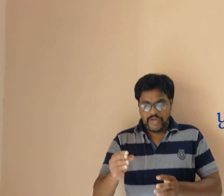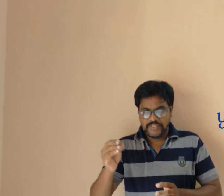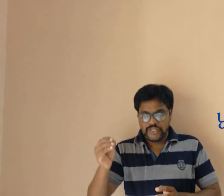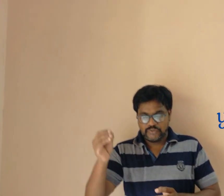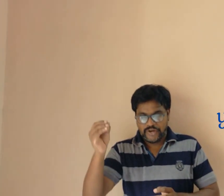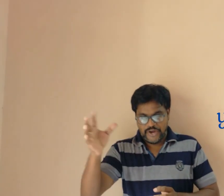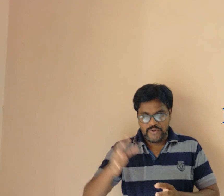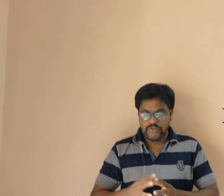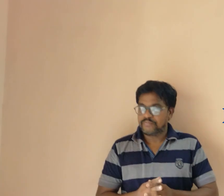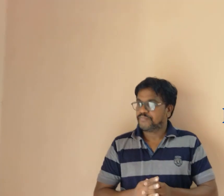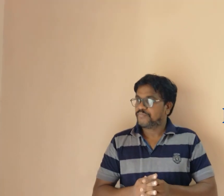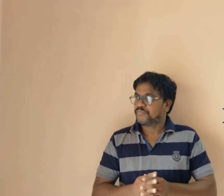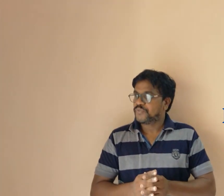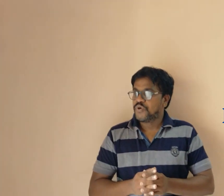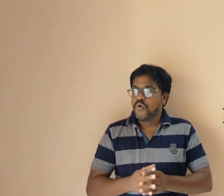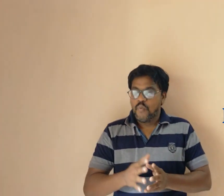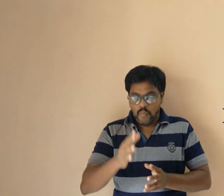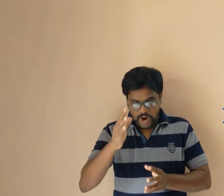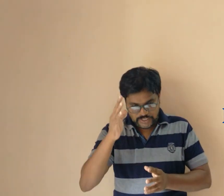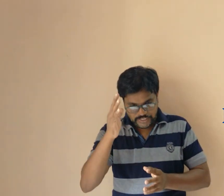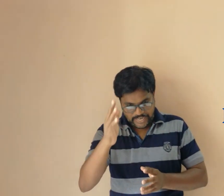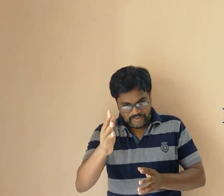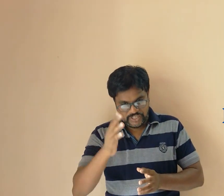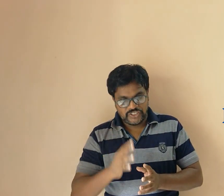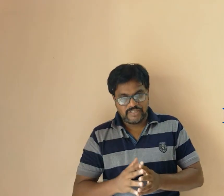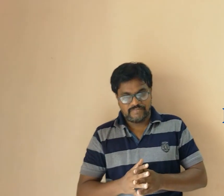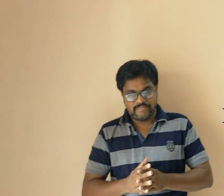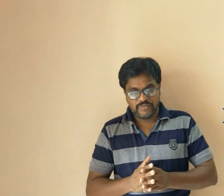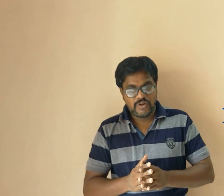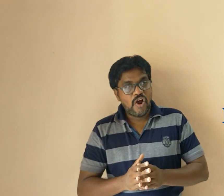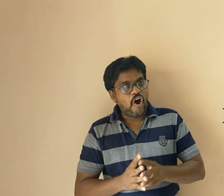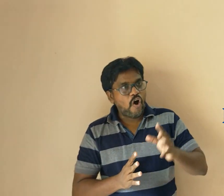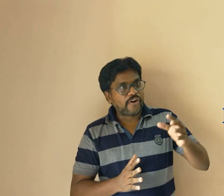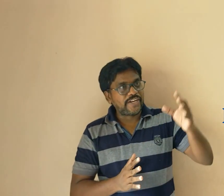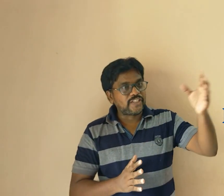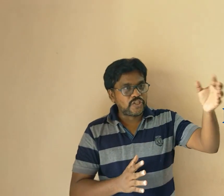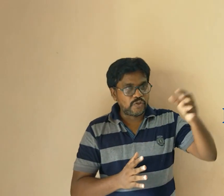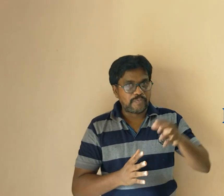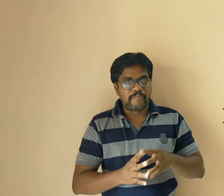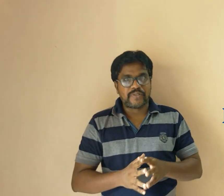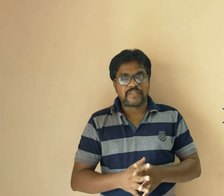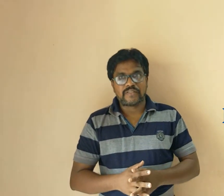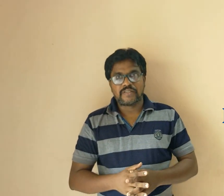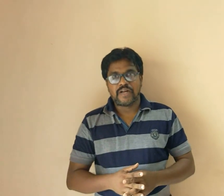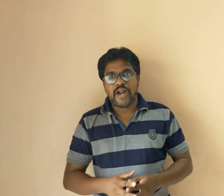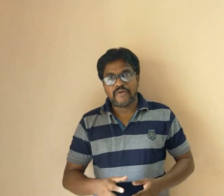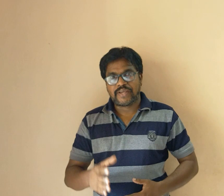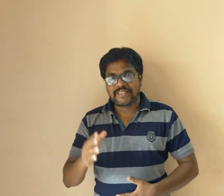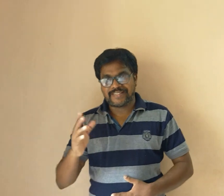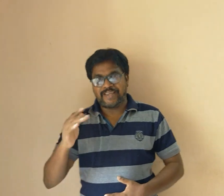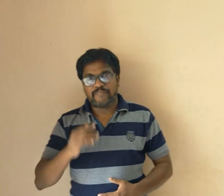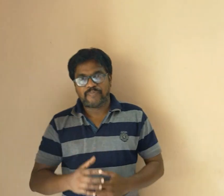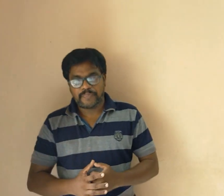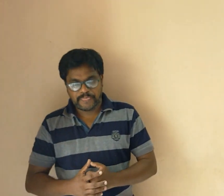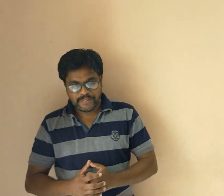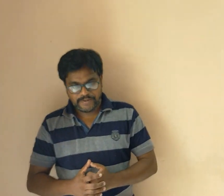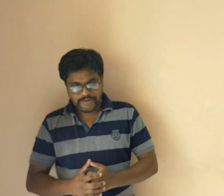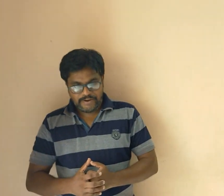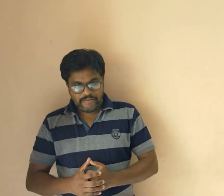listen to the radio, watch the television or read the newspaper and you can say.